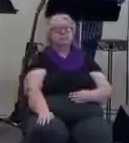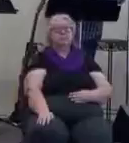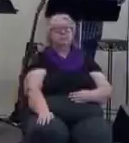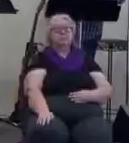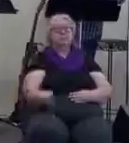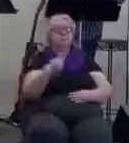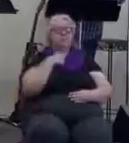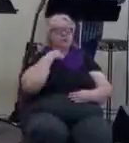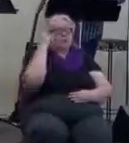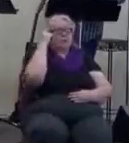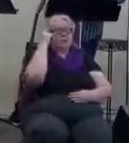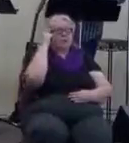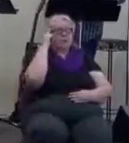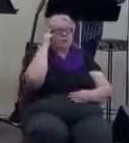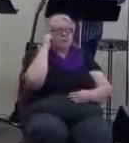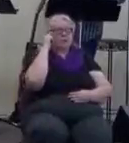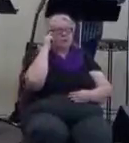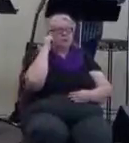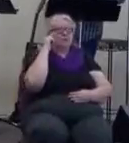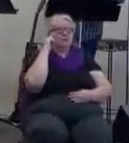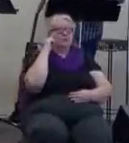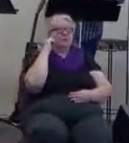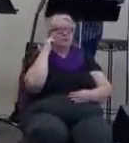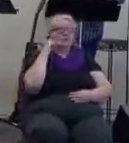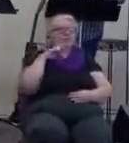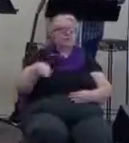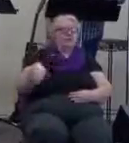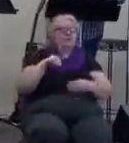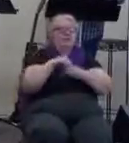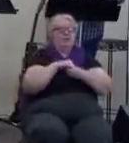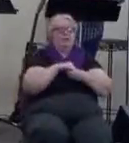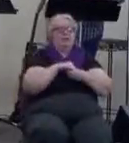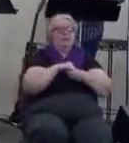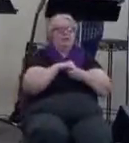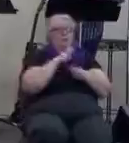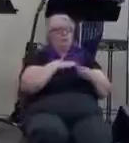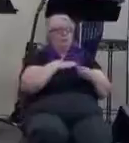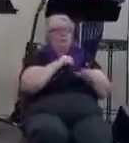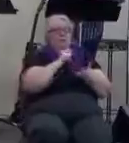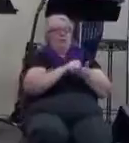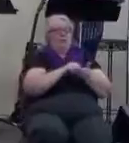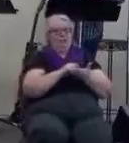I think it's later in my notes. I'm getting ahead of myself. I just love it.